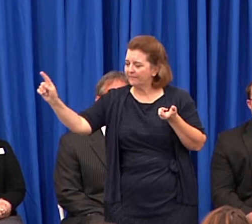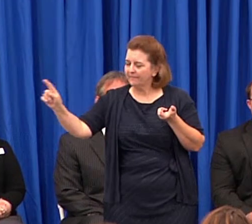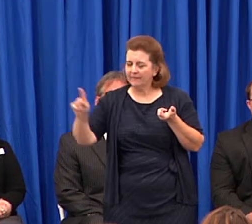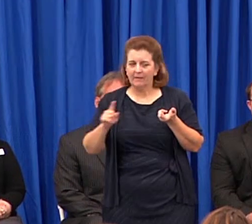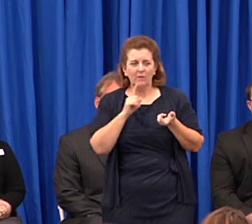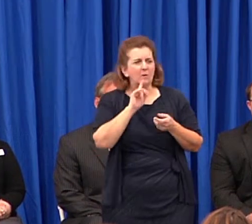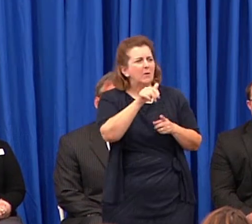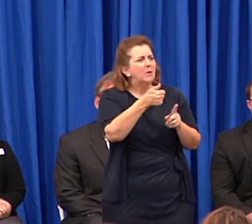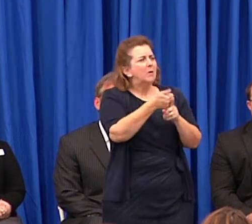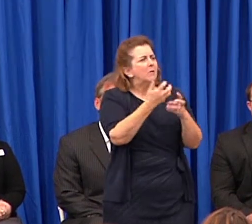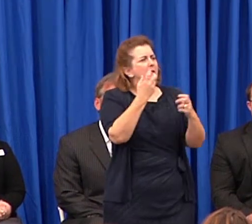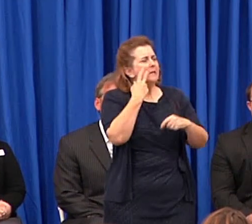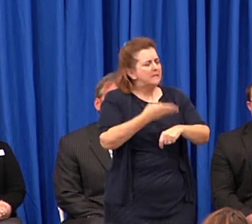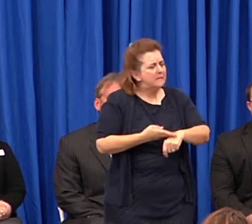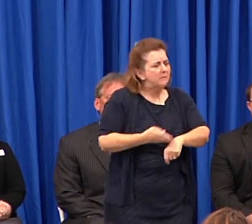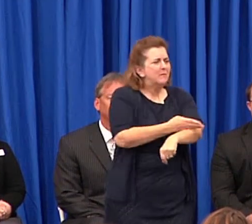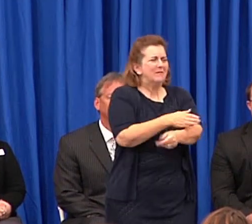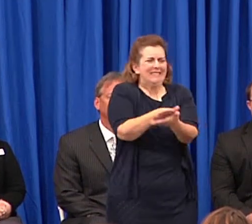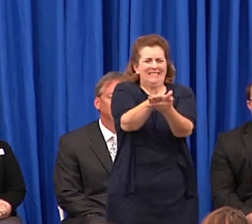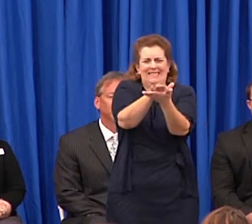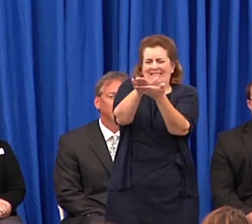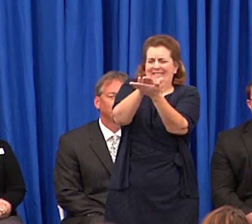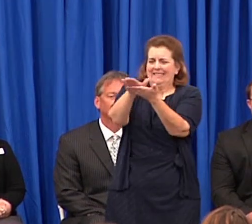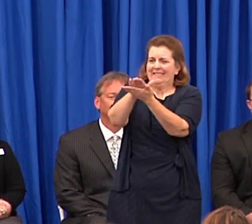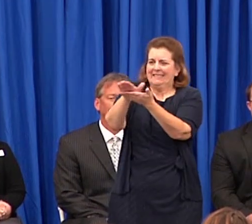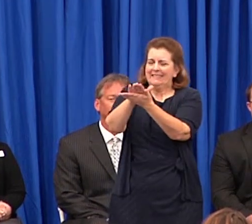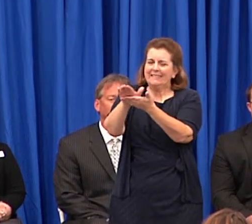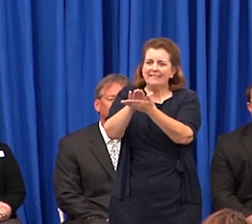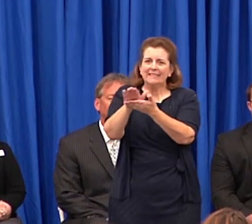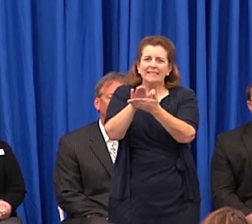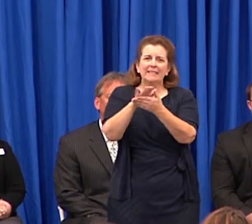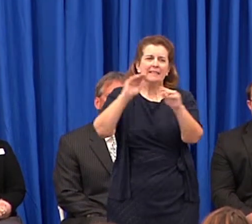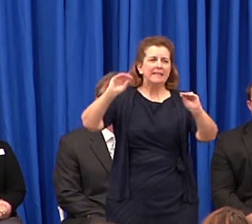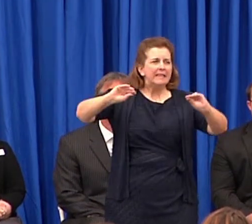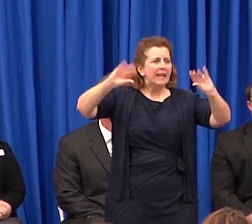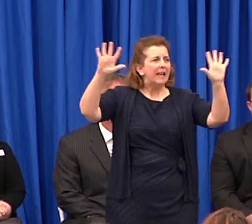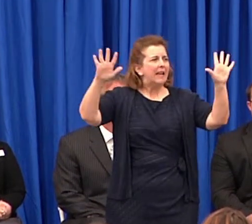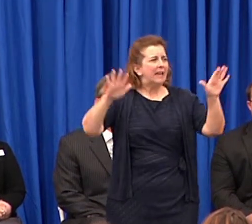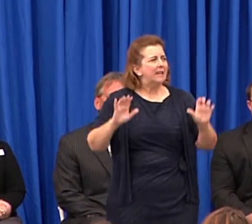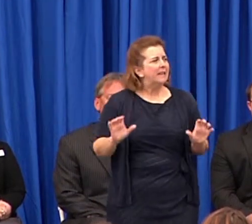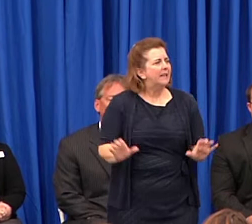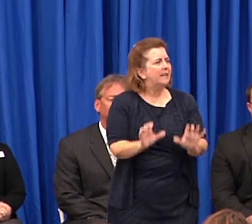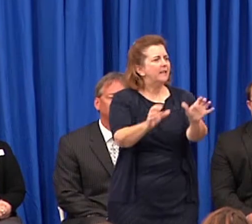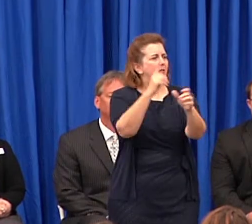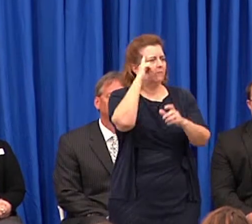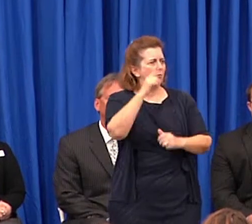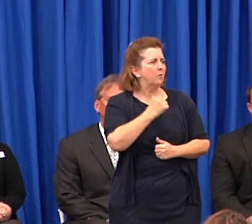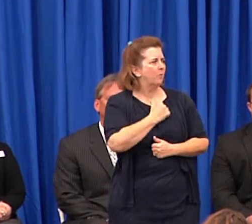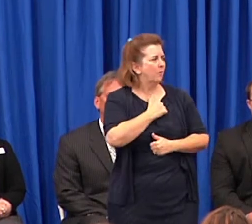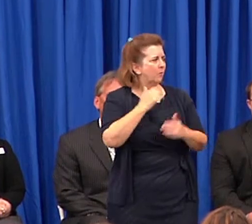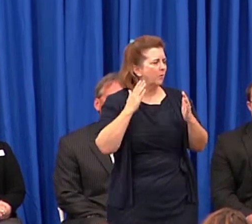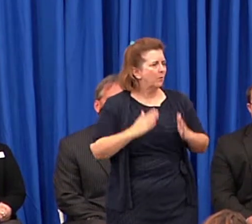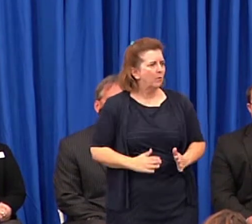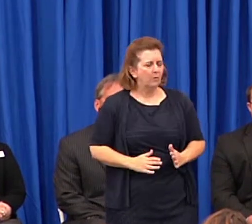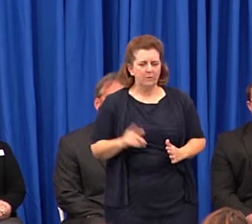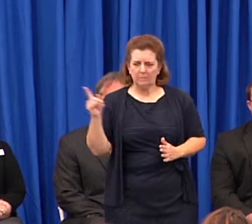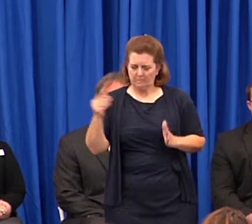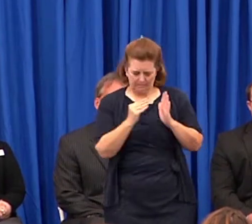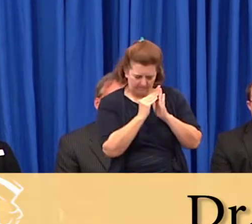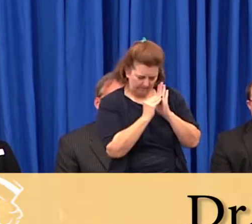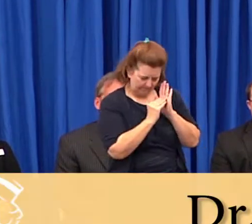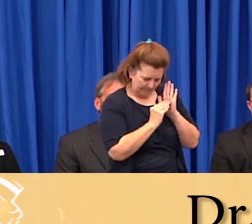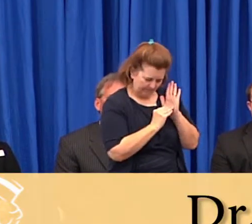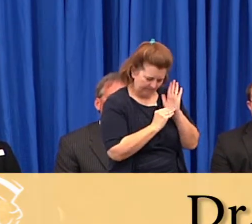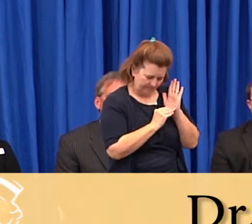for improvements in hygiene, sanitation, light, and activity for the soldiers. She kept statistics on